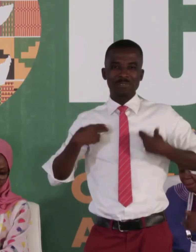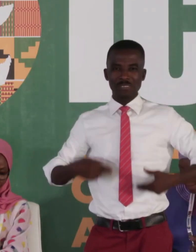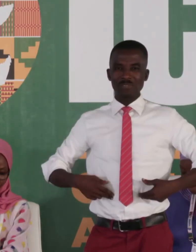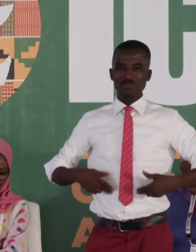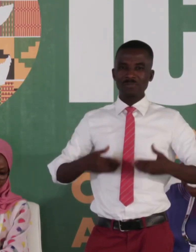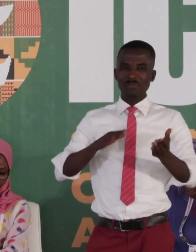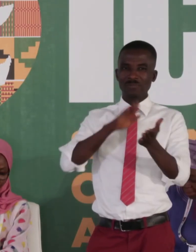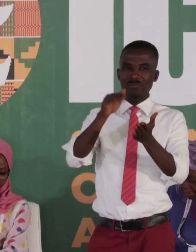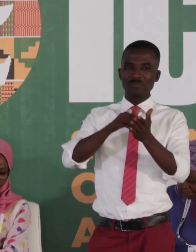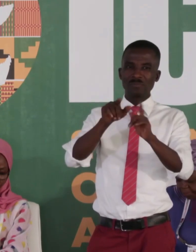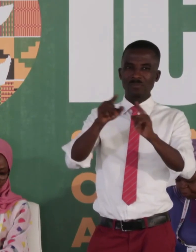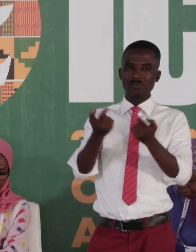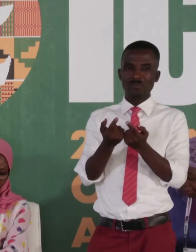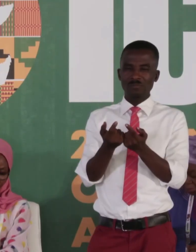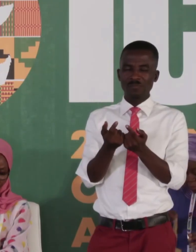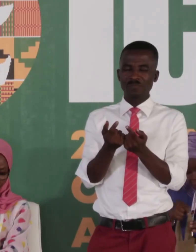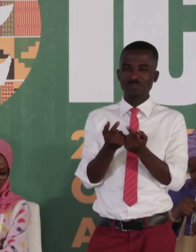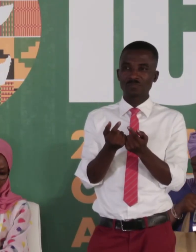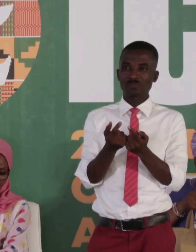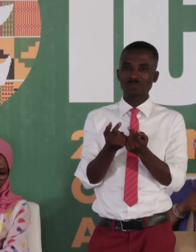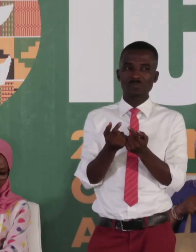centers.